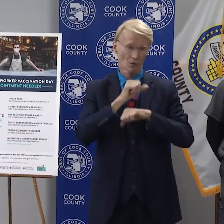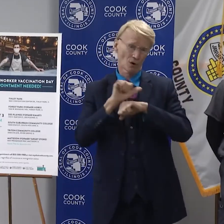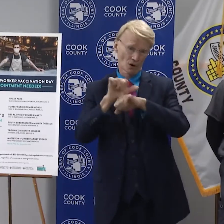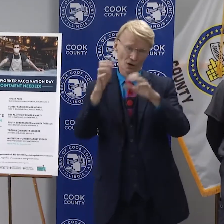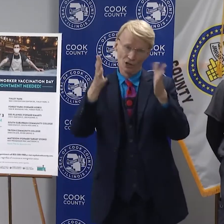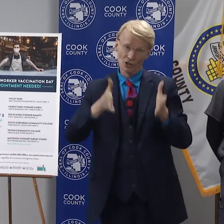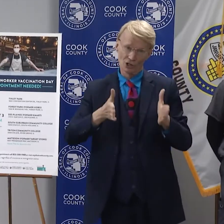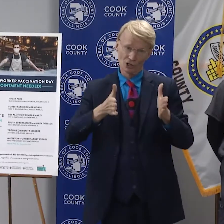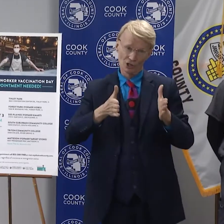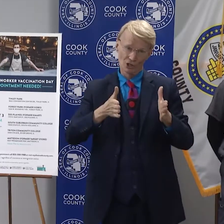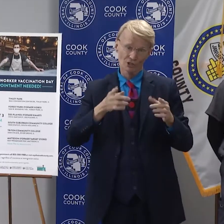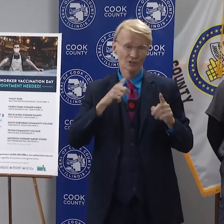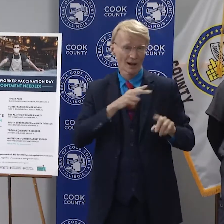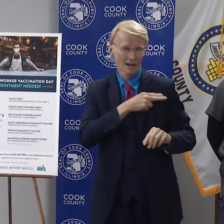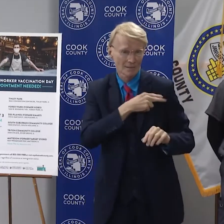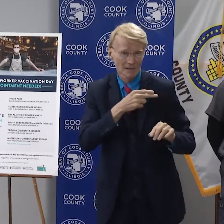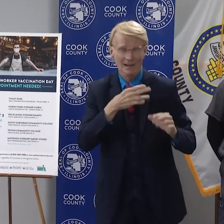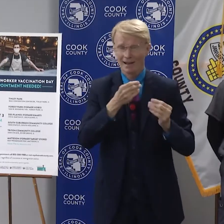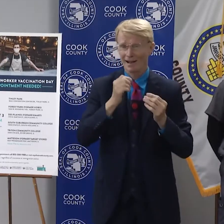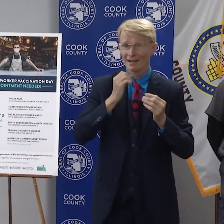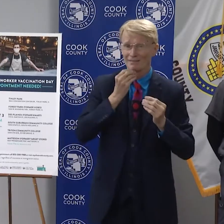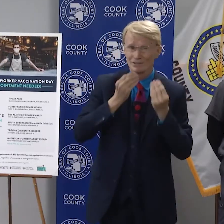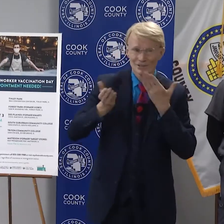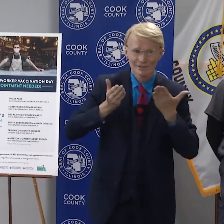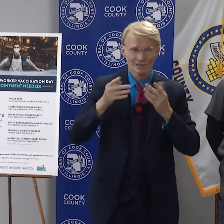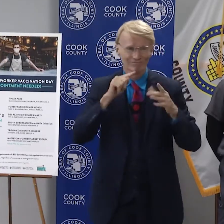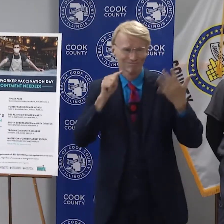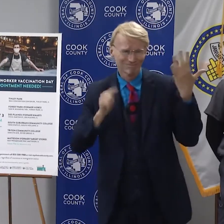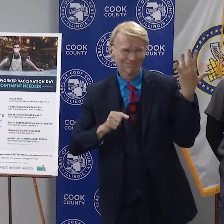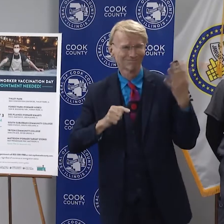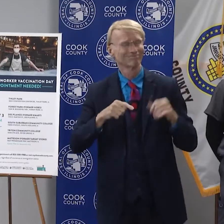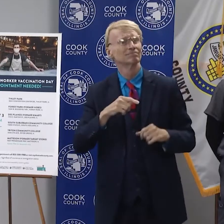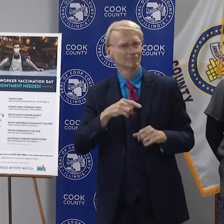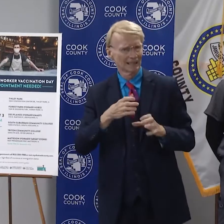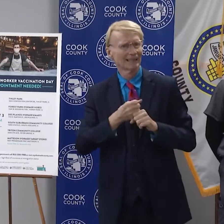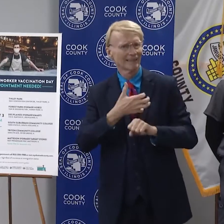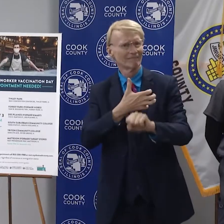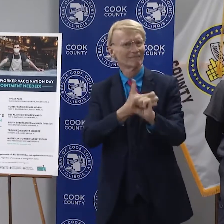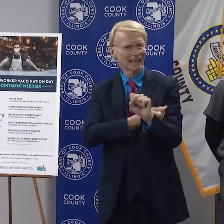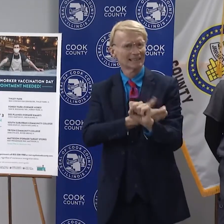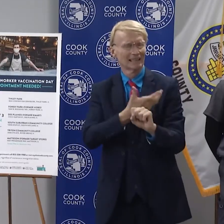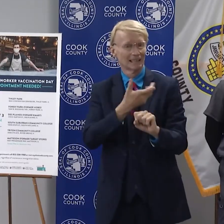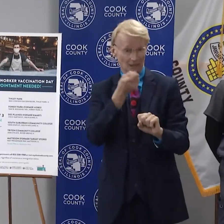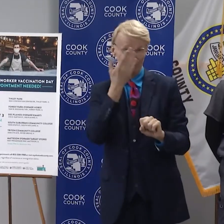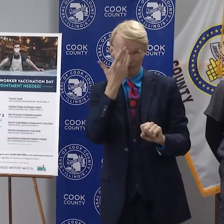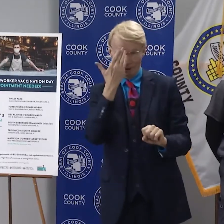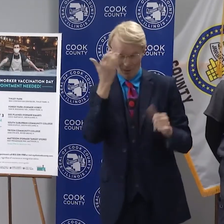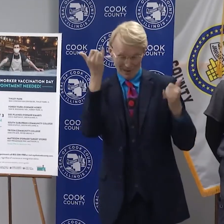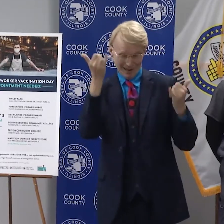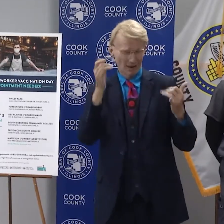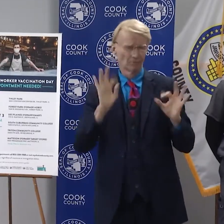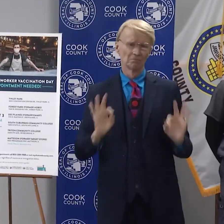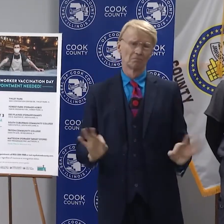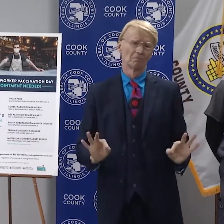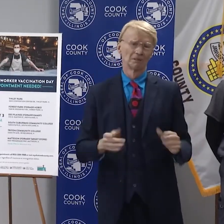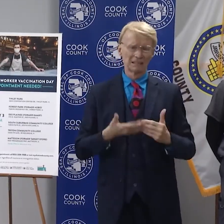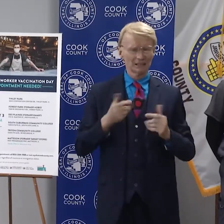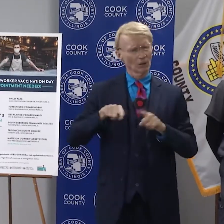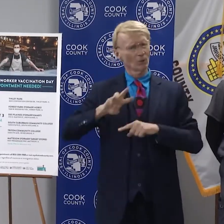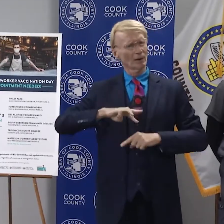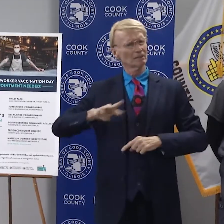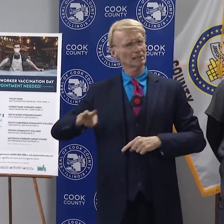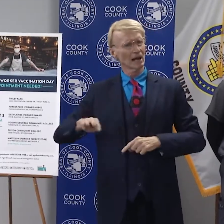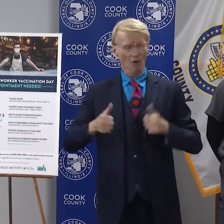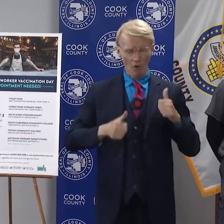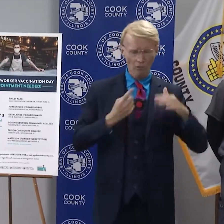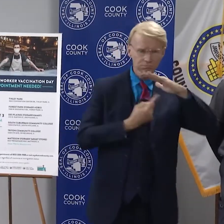country running, will get their vaccine. So at the very end, we want to make sure that everyone knows now it's easy. Go to our website, come into